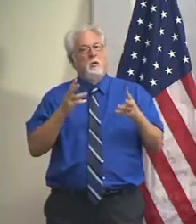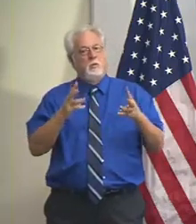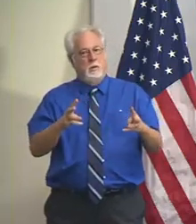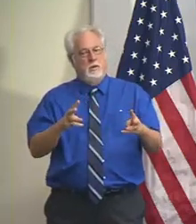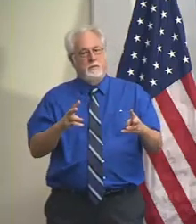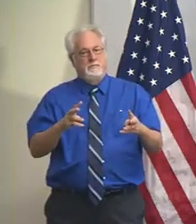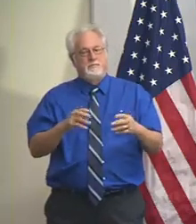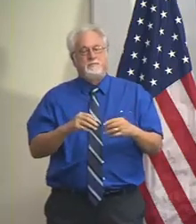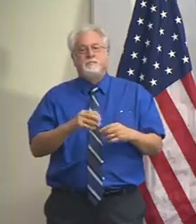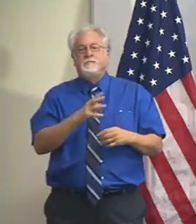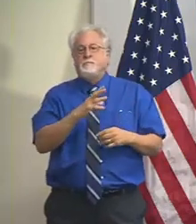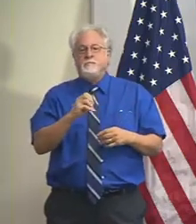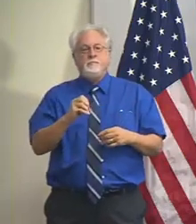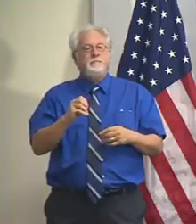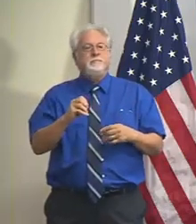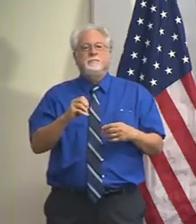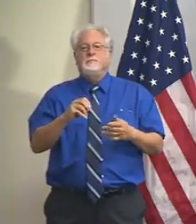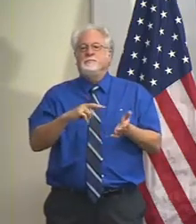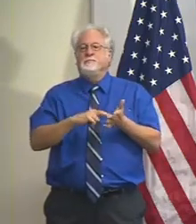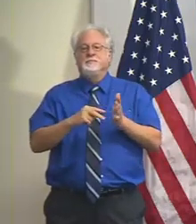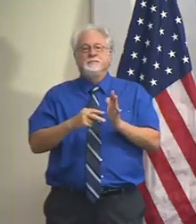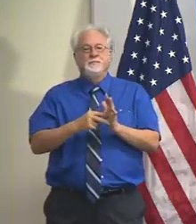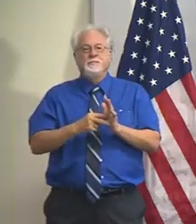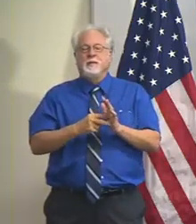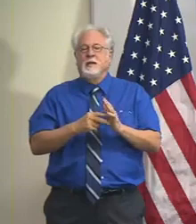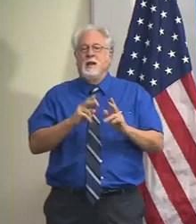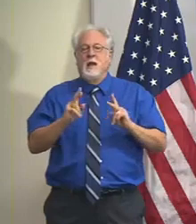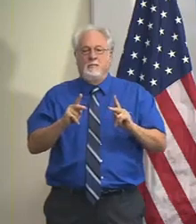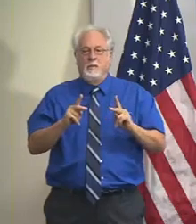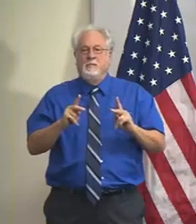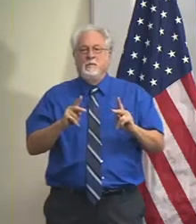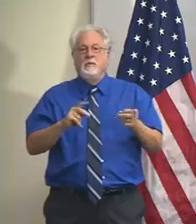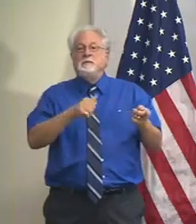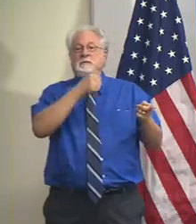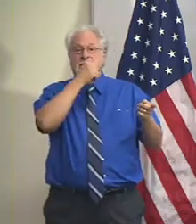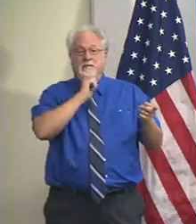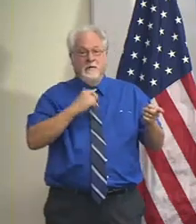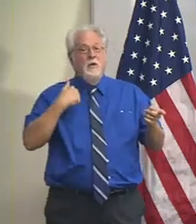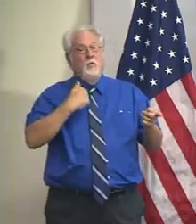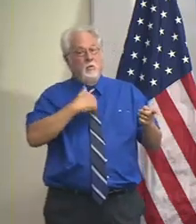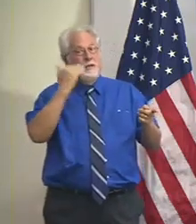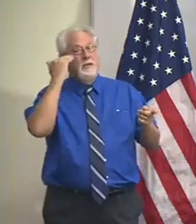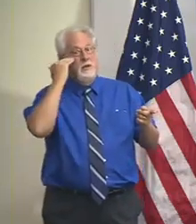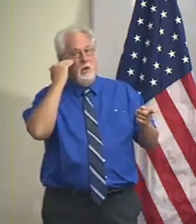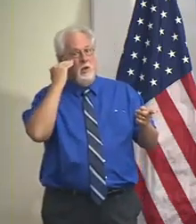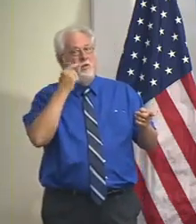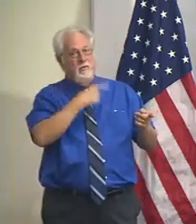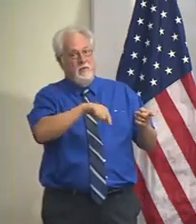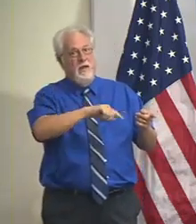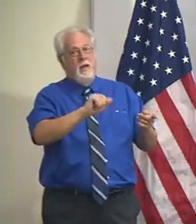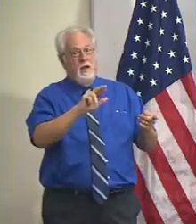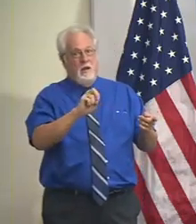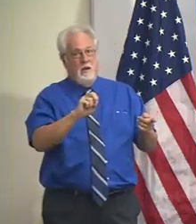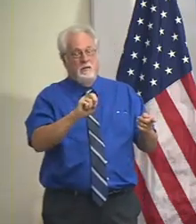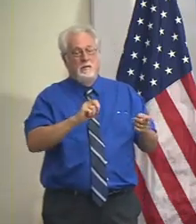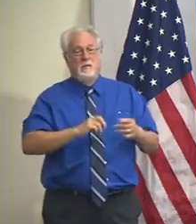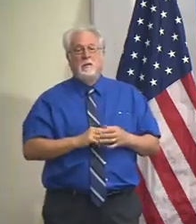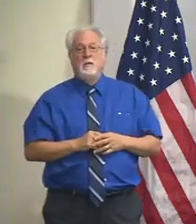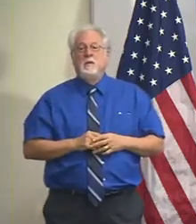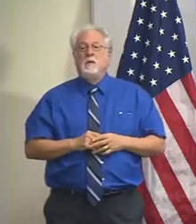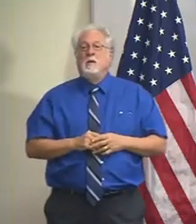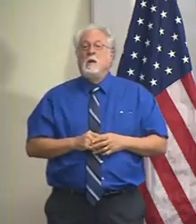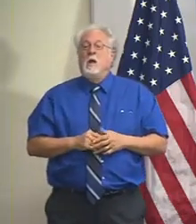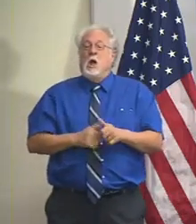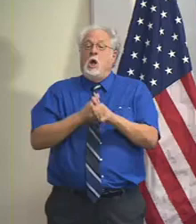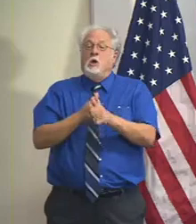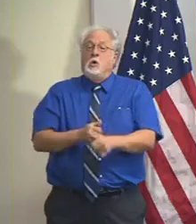us, and that doesn't mean that people aren't out there suffering, because we know that they are.